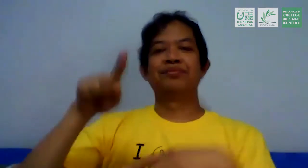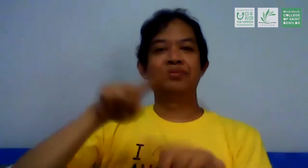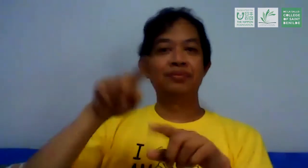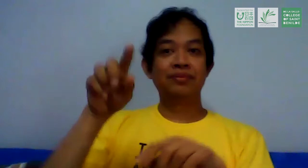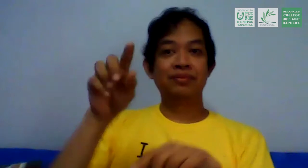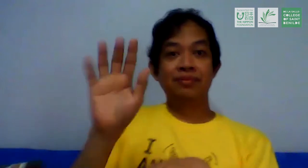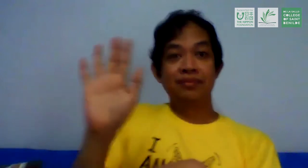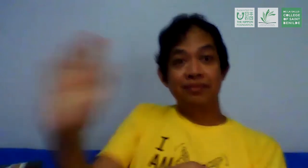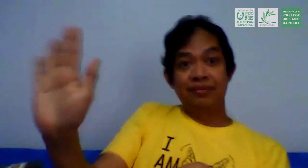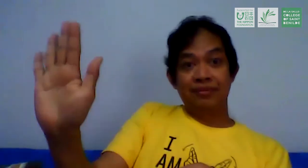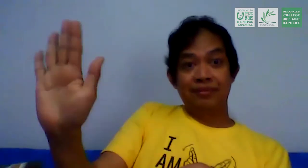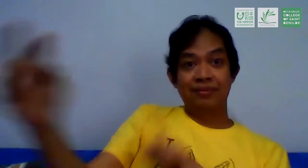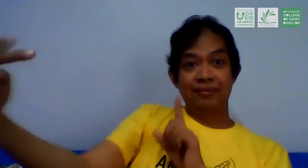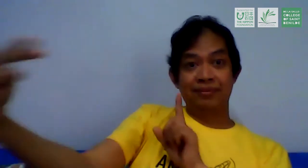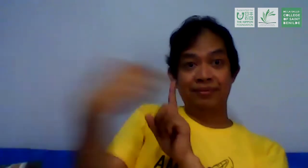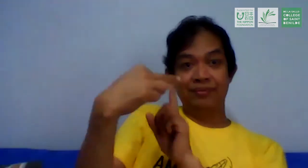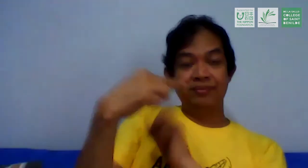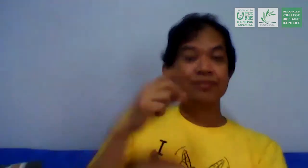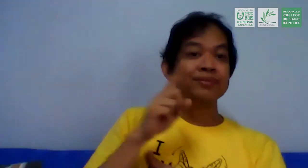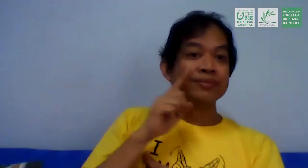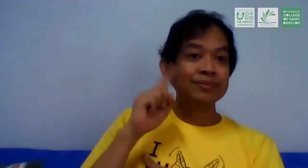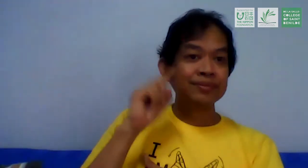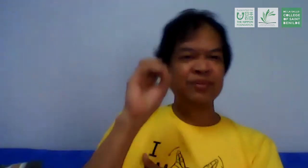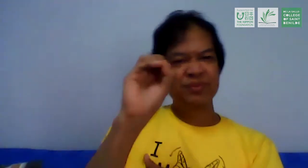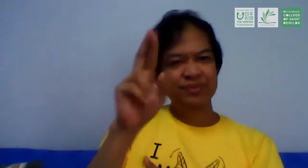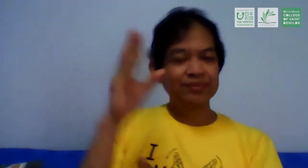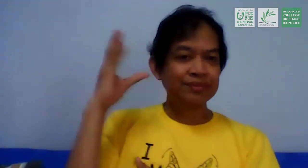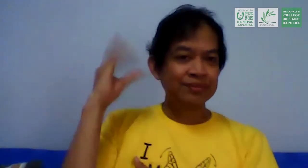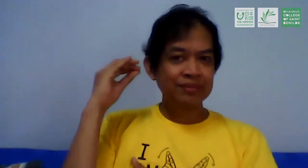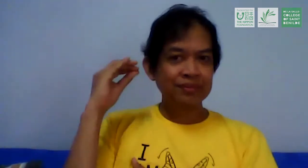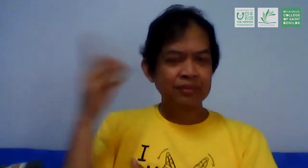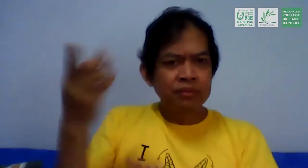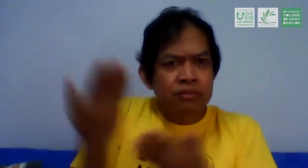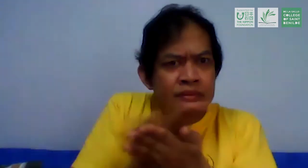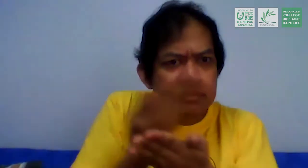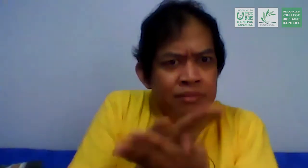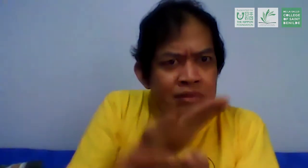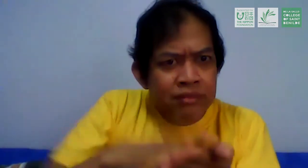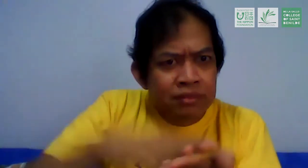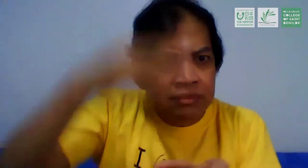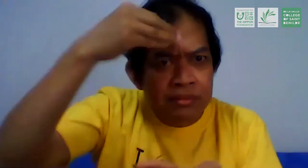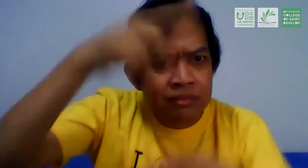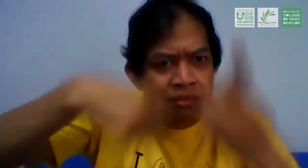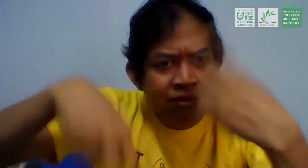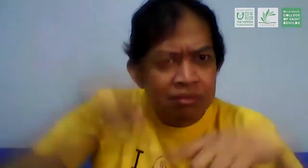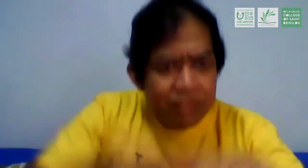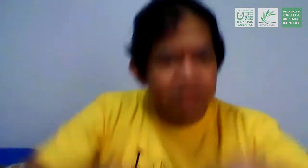And some of them were teachers, and we would sign to each other. And they would look at me